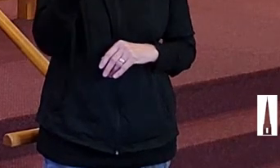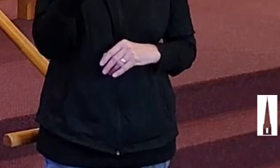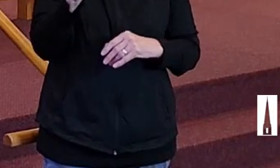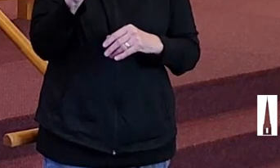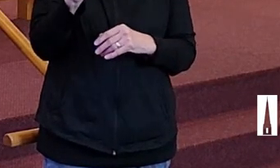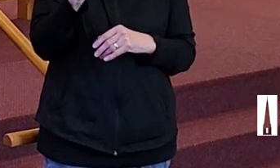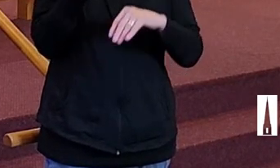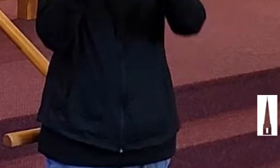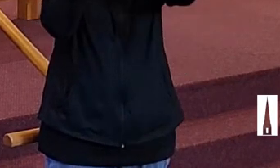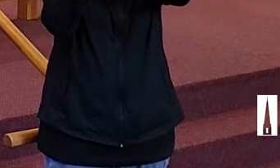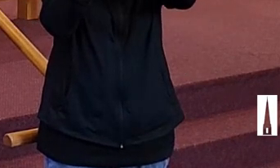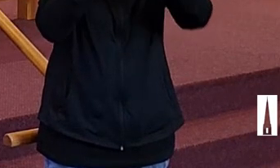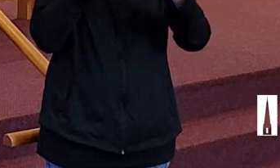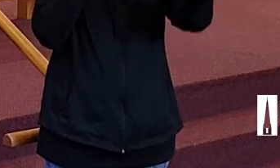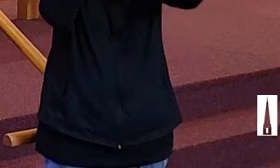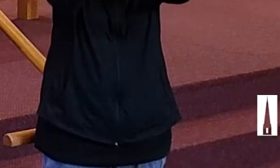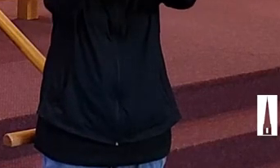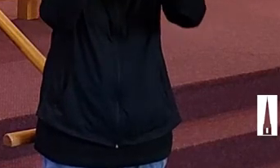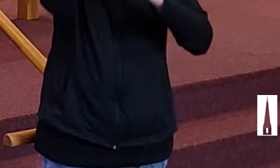Lean on your community around you.